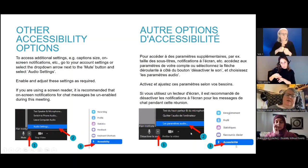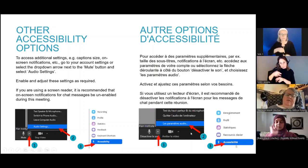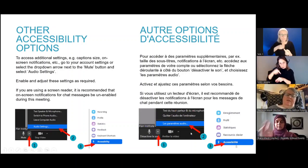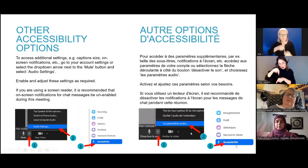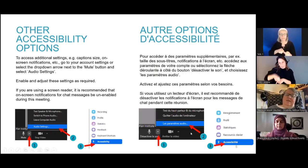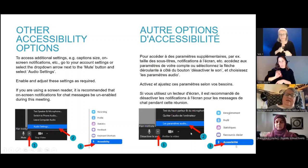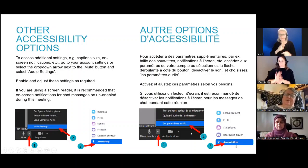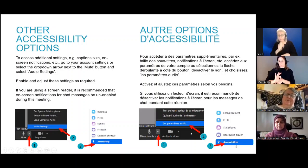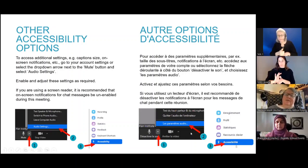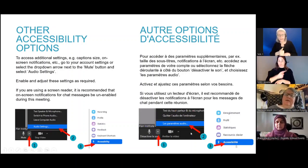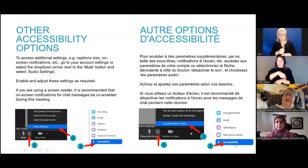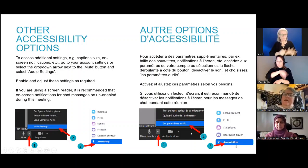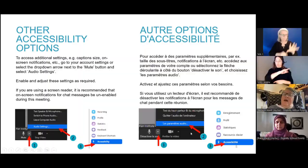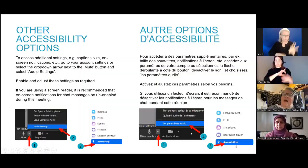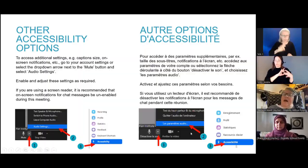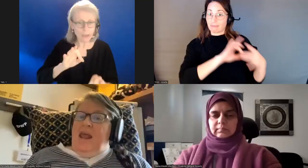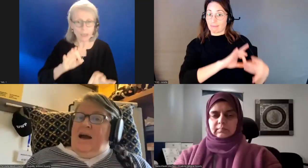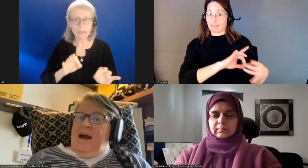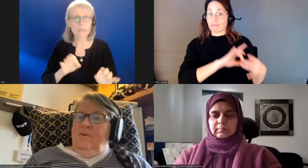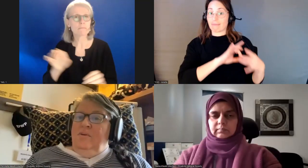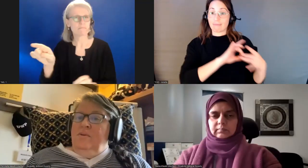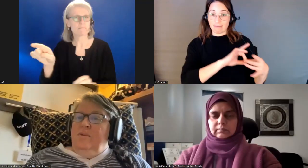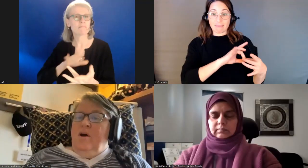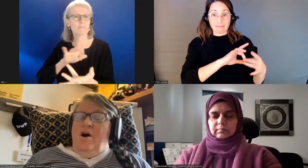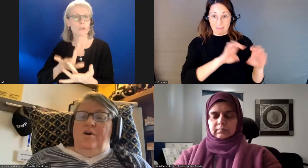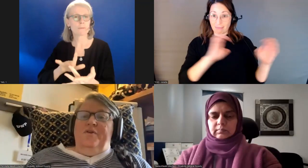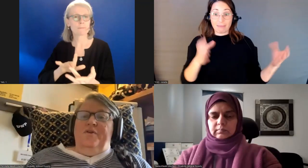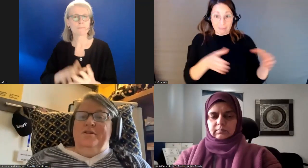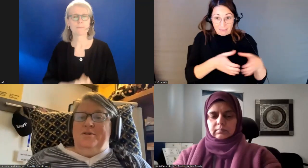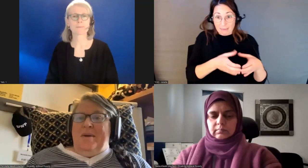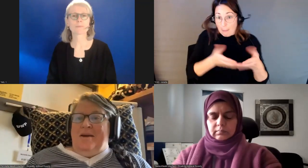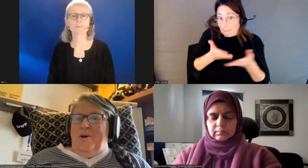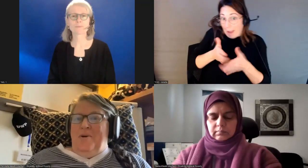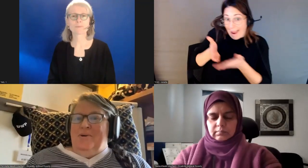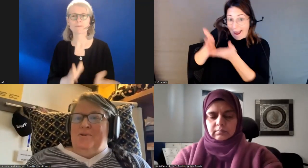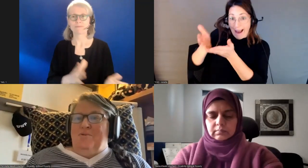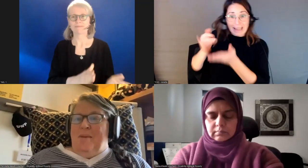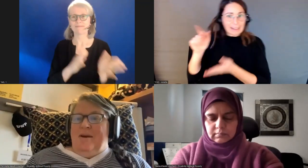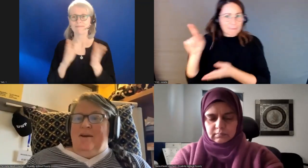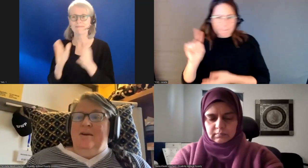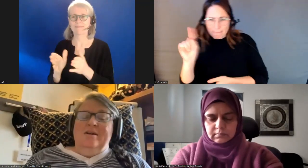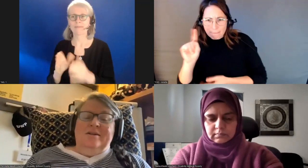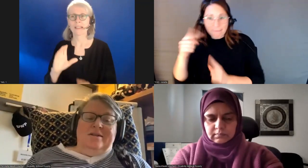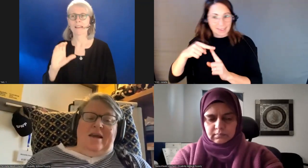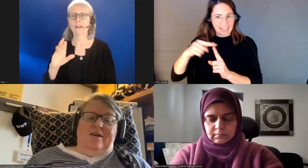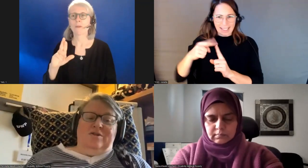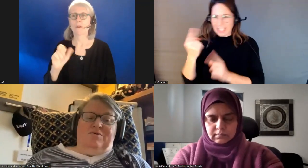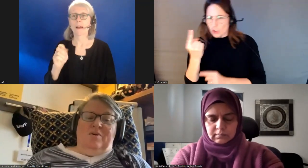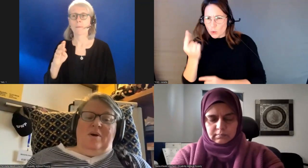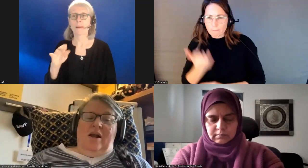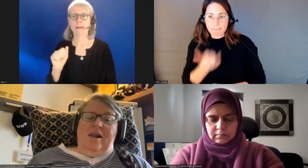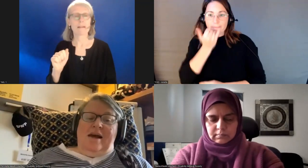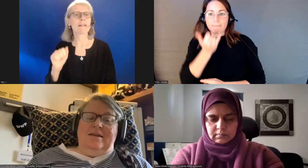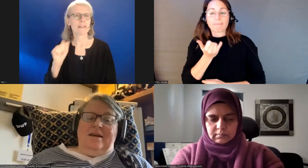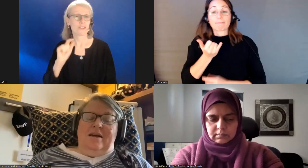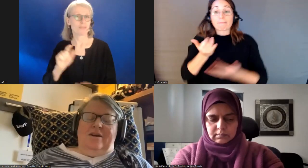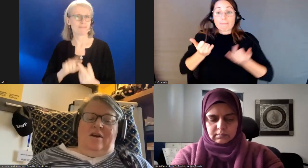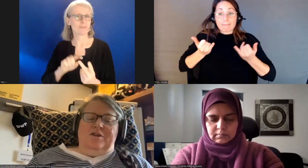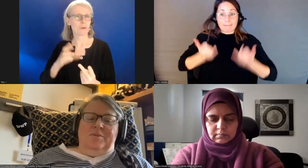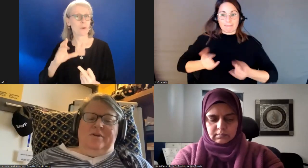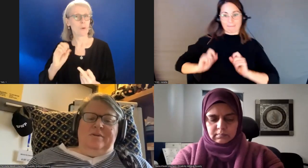be experiencing. And now, over to my co-host Rabia to take us through our